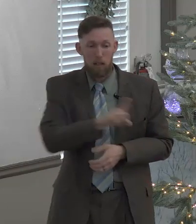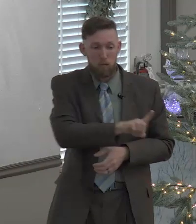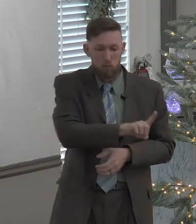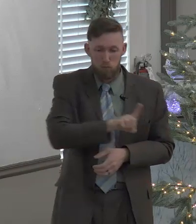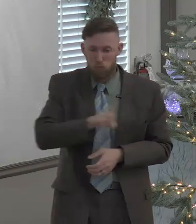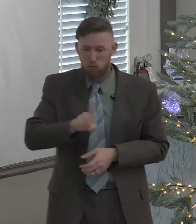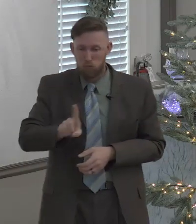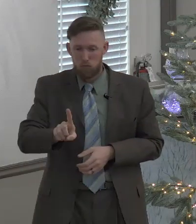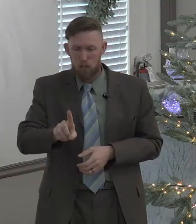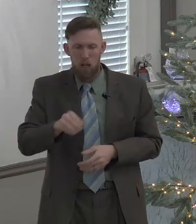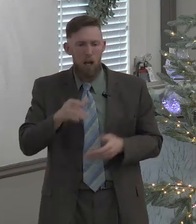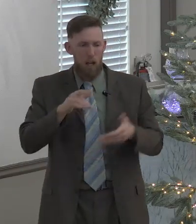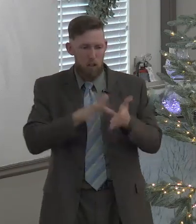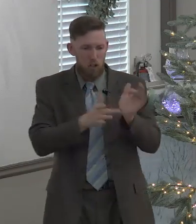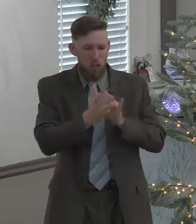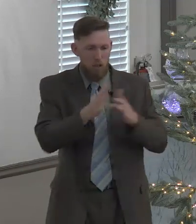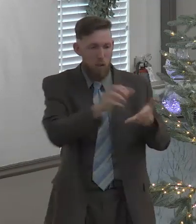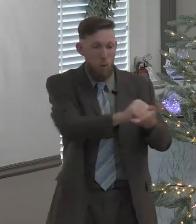They go and